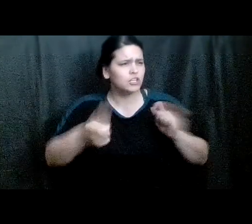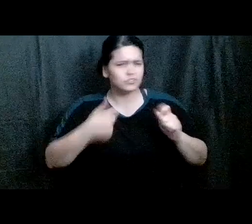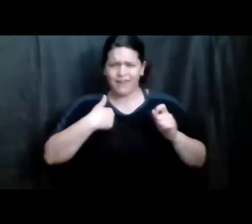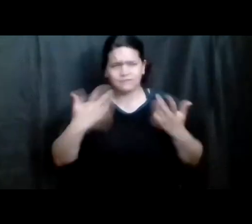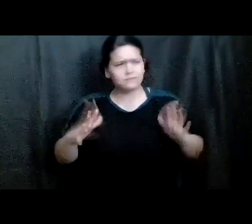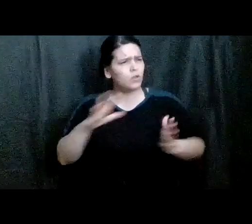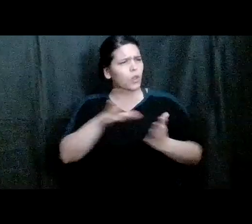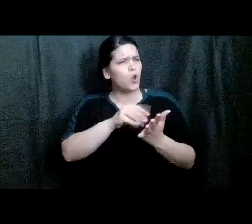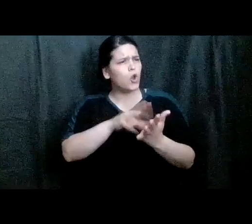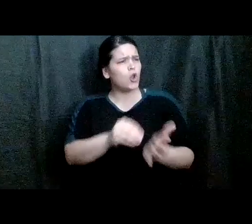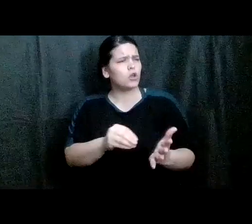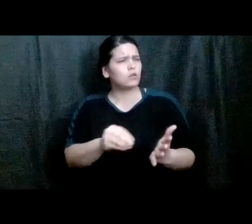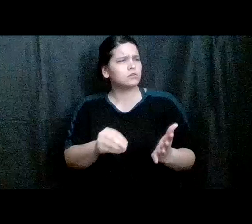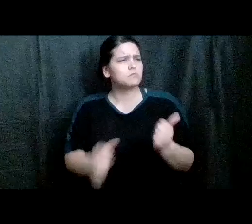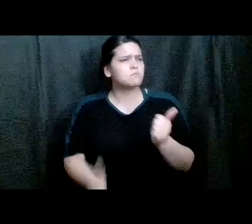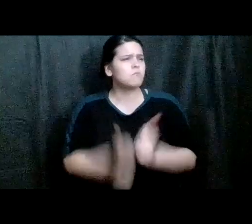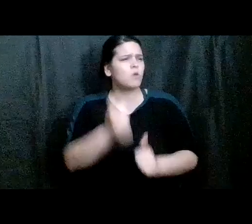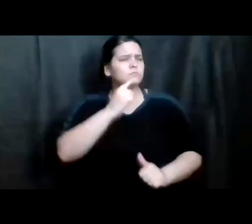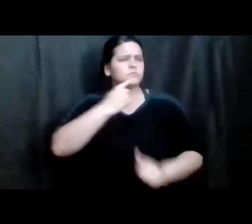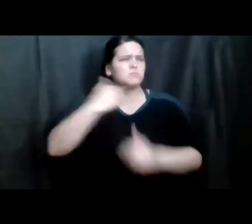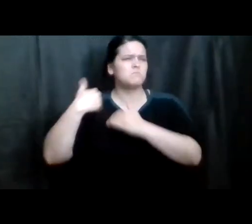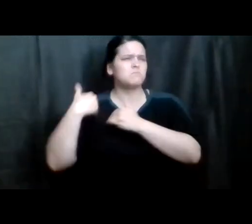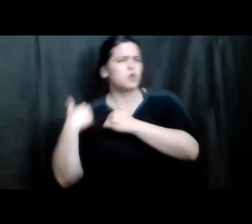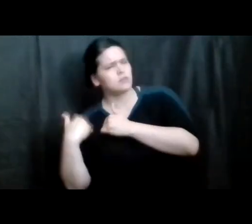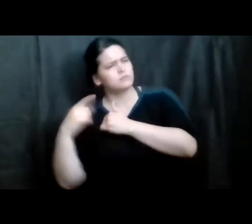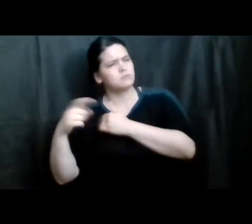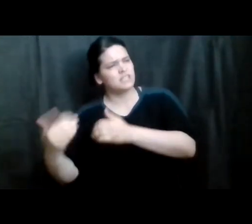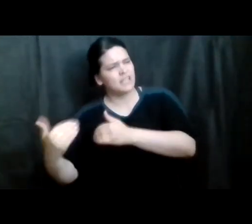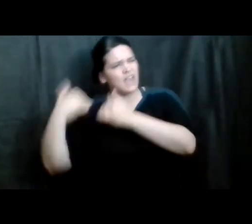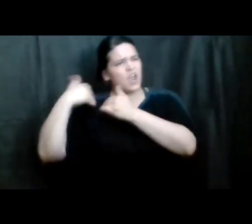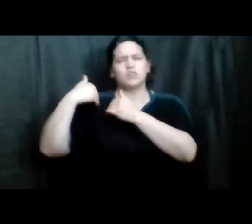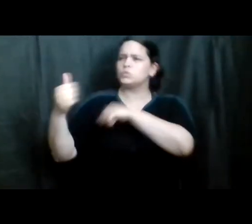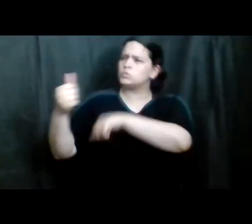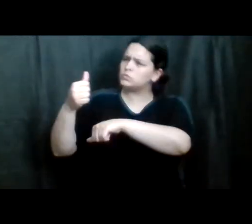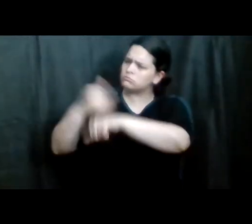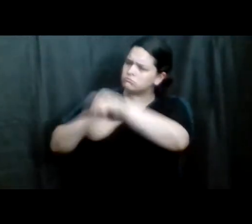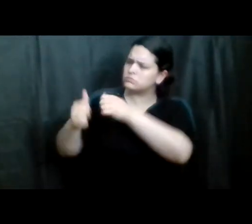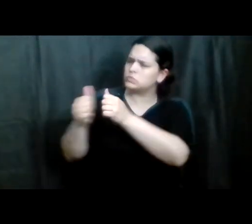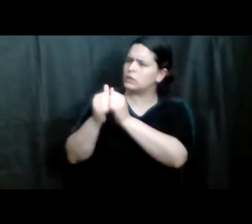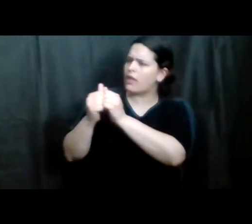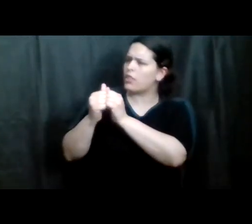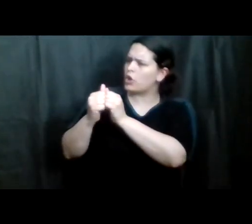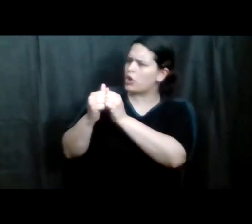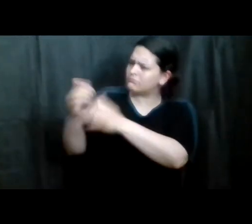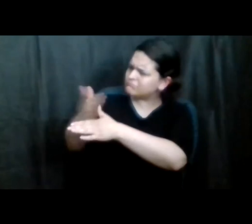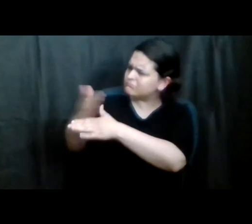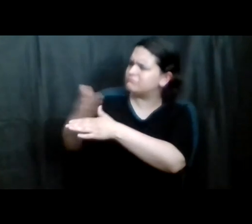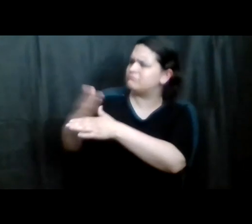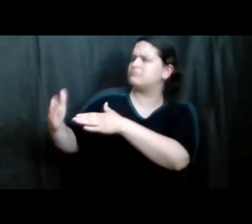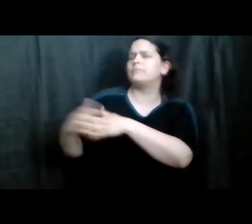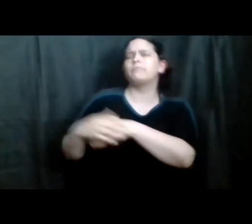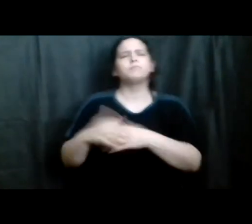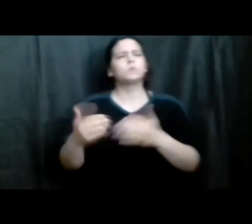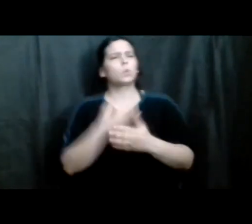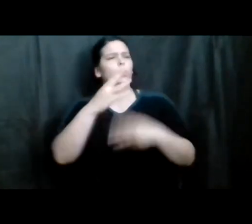heaviest burdens must be carried together, rebuilding as we gaze upon a new world above these waves that